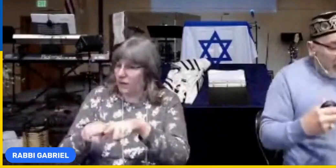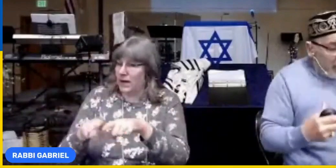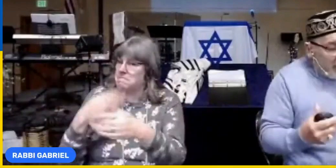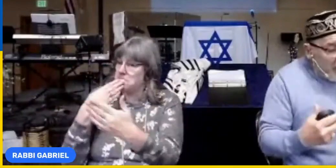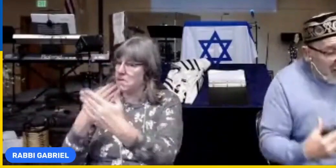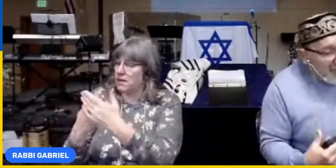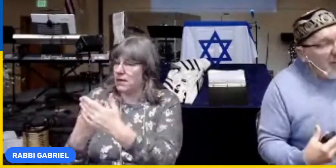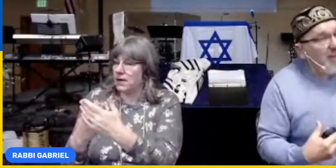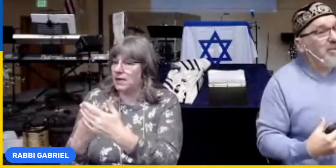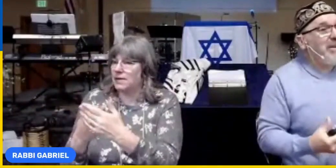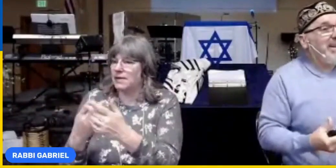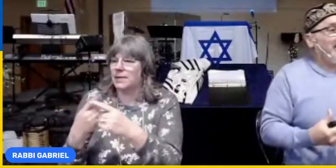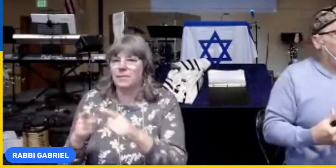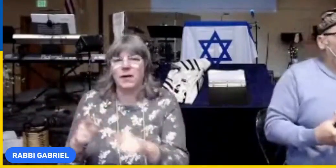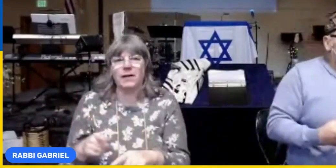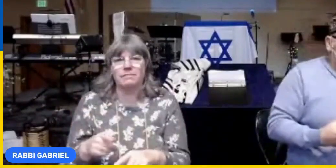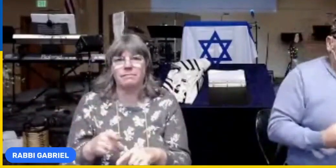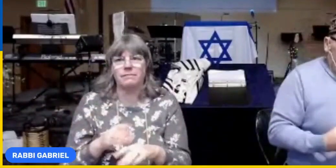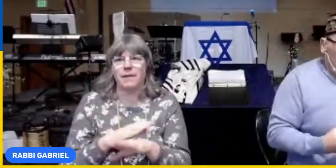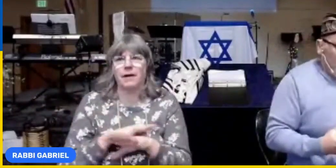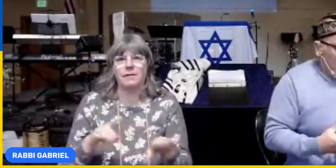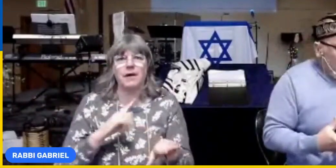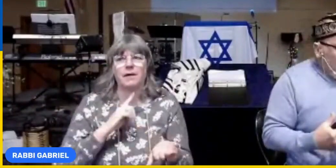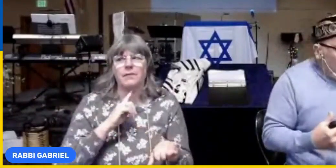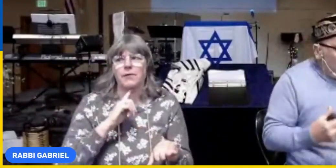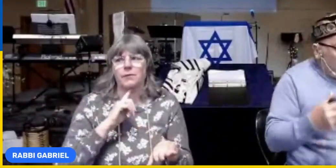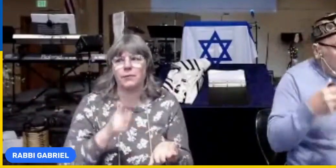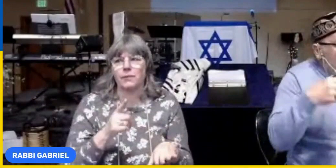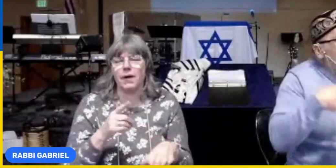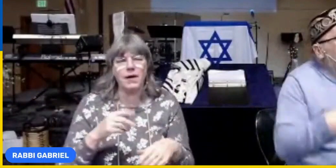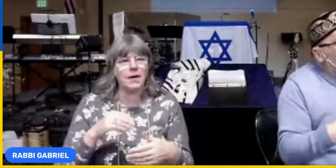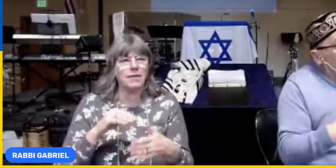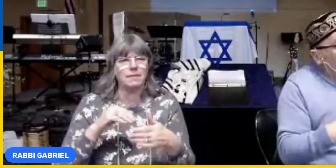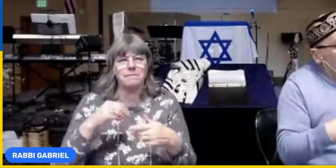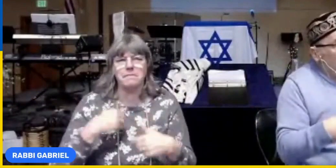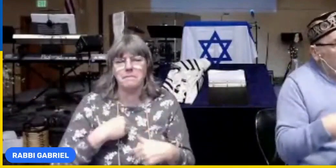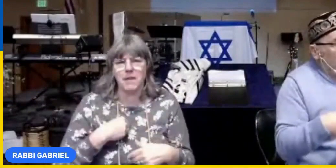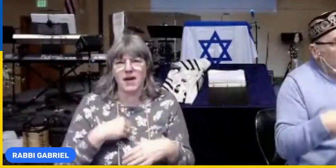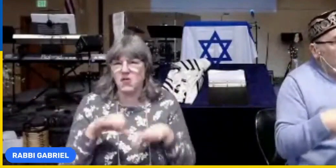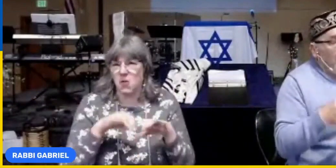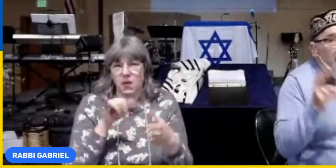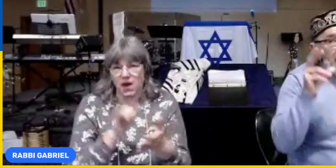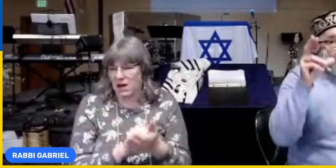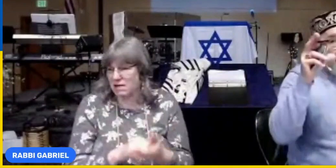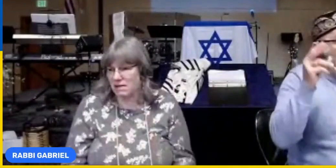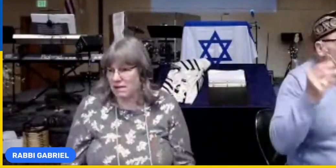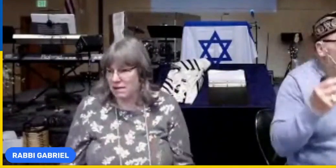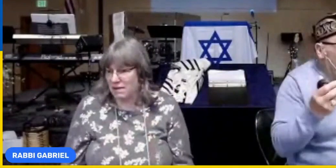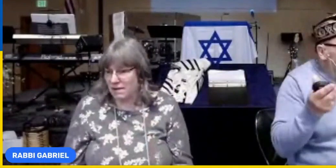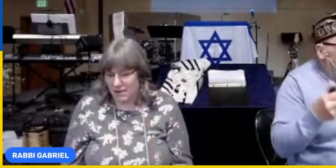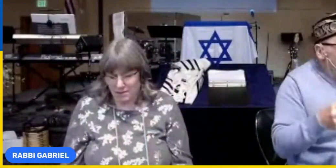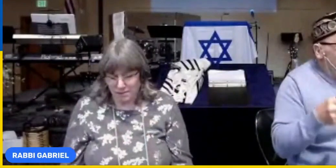is no longer the real me doing it. But the sin,